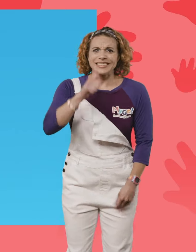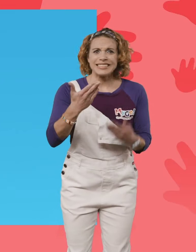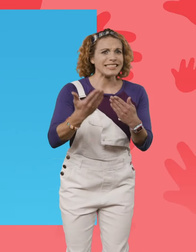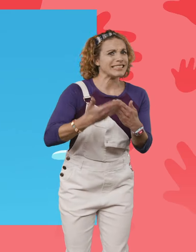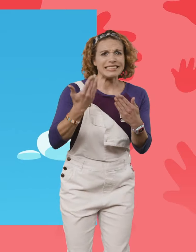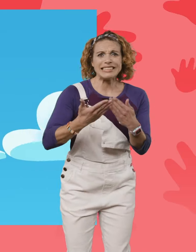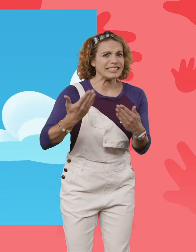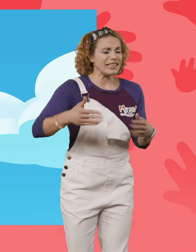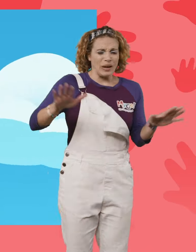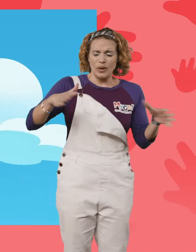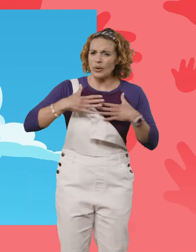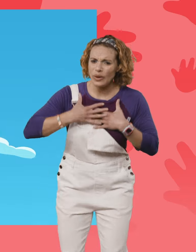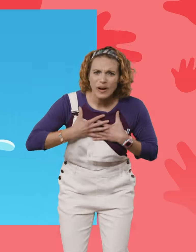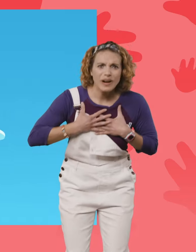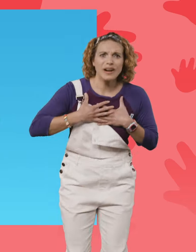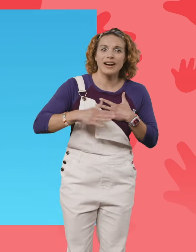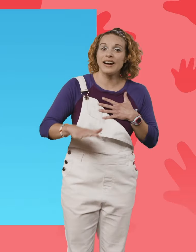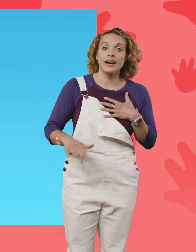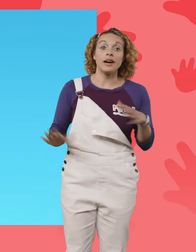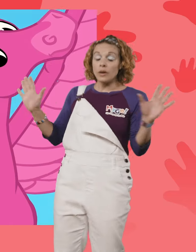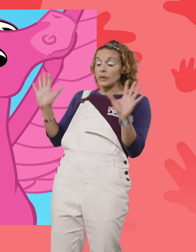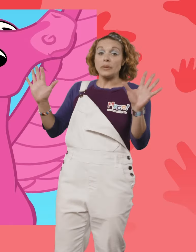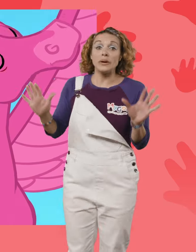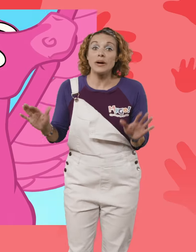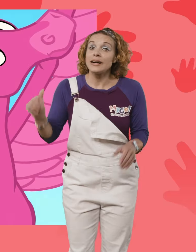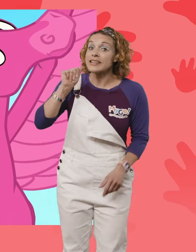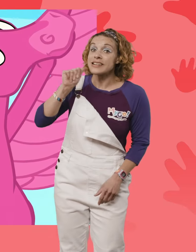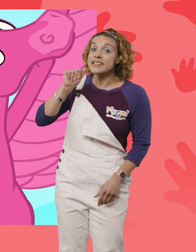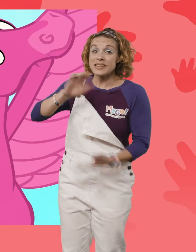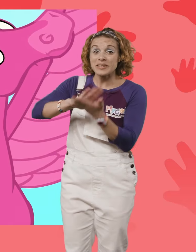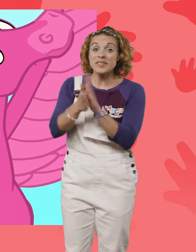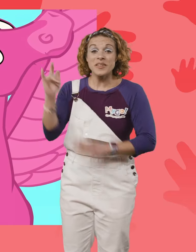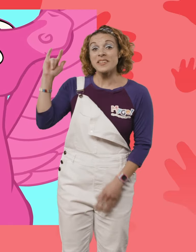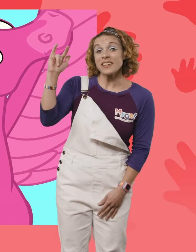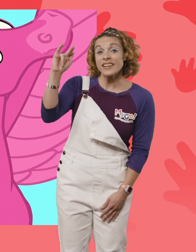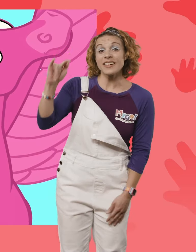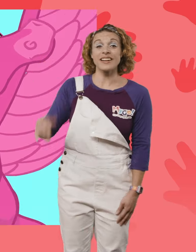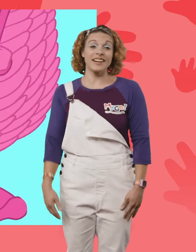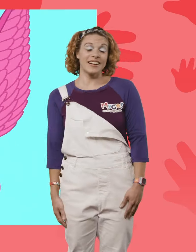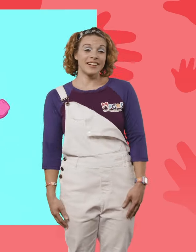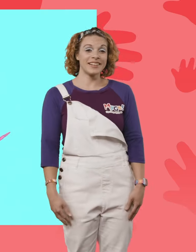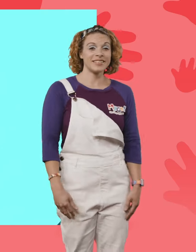This is not easy! Whoa! Morph into an airplane, April!